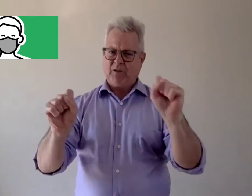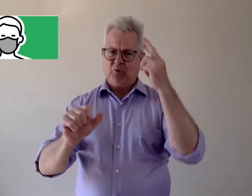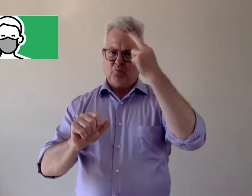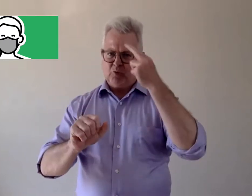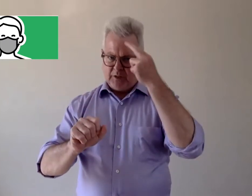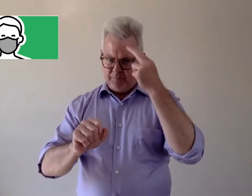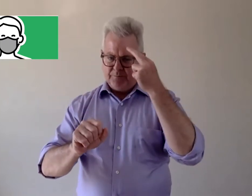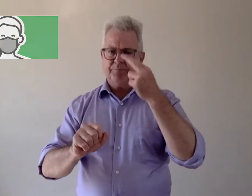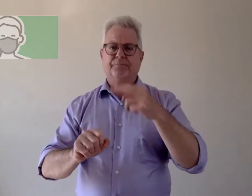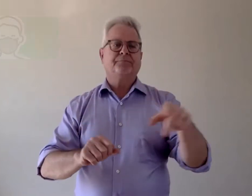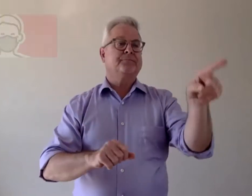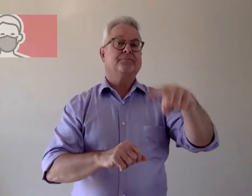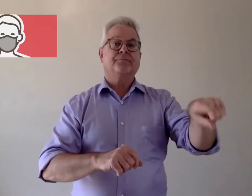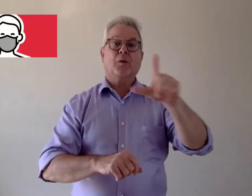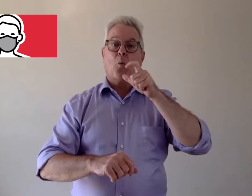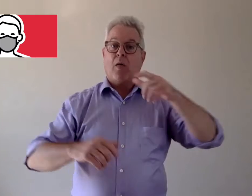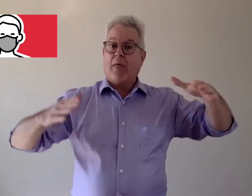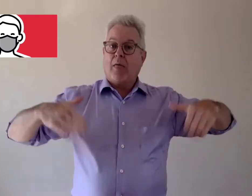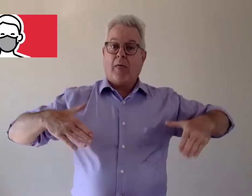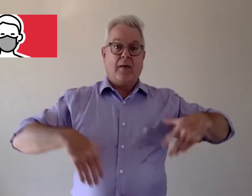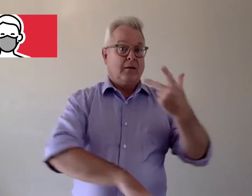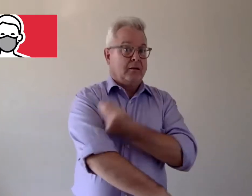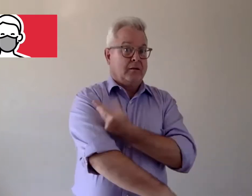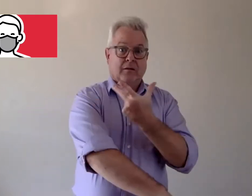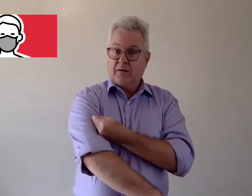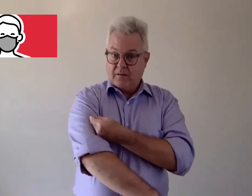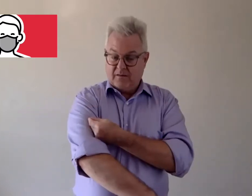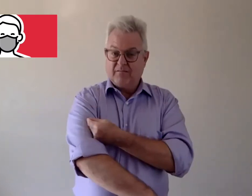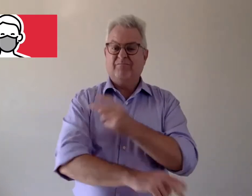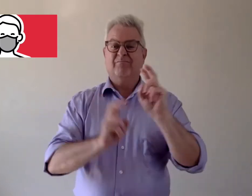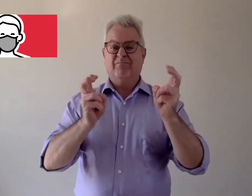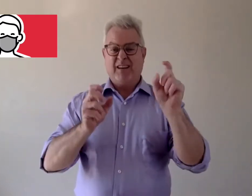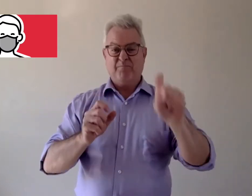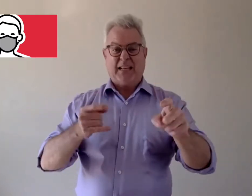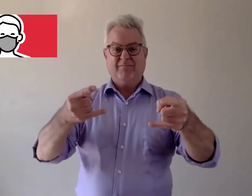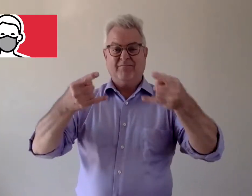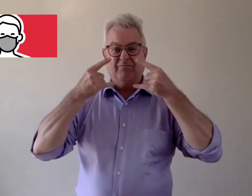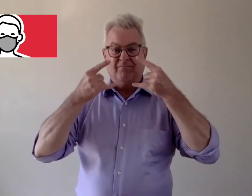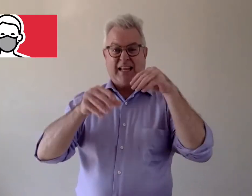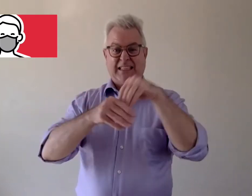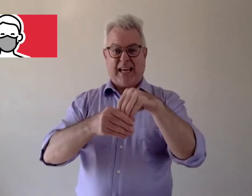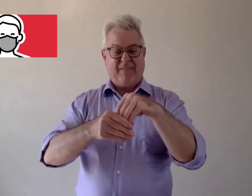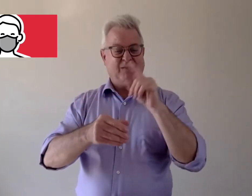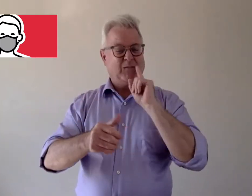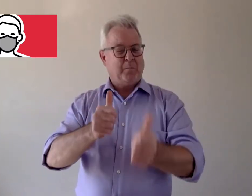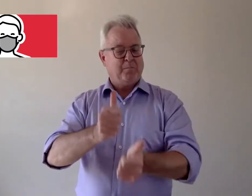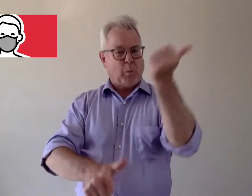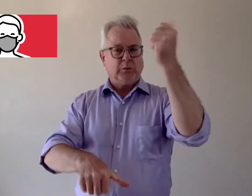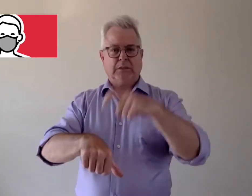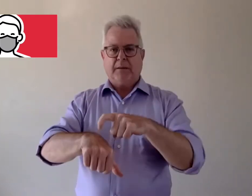you would need to wear a mask for safety reasons. Those who aren't yet vaccinated have to wear a mask